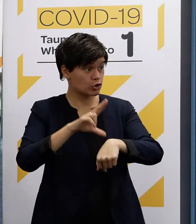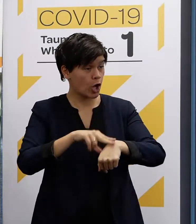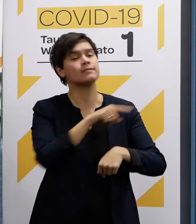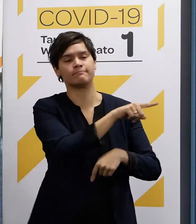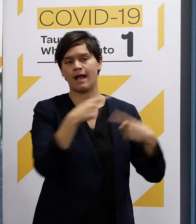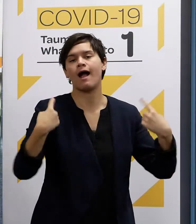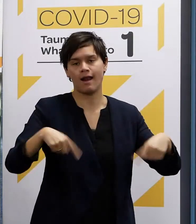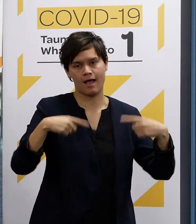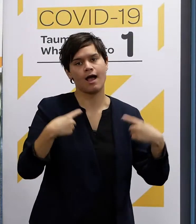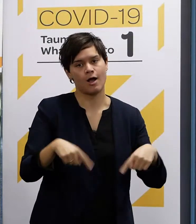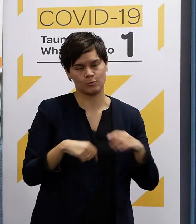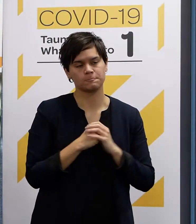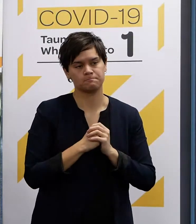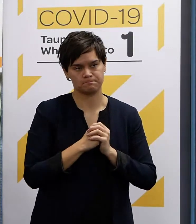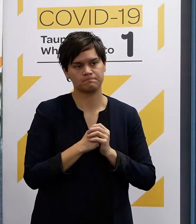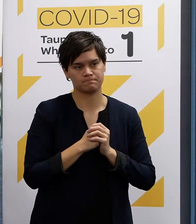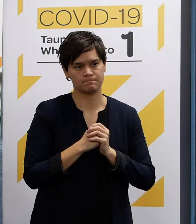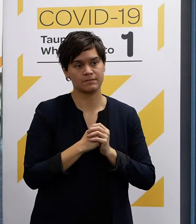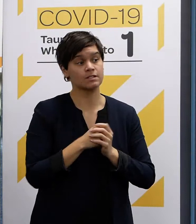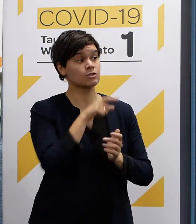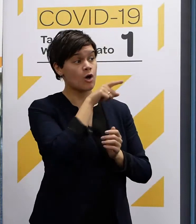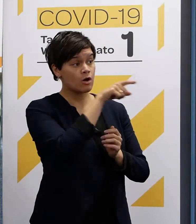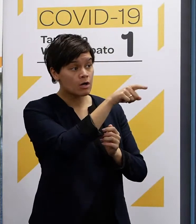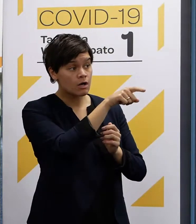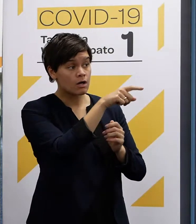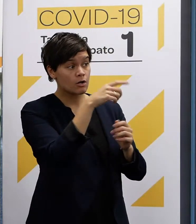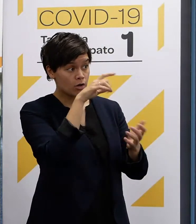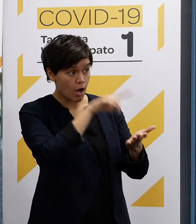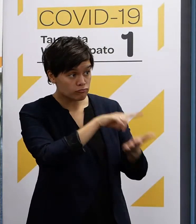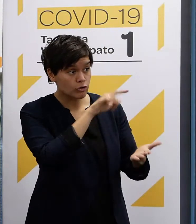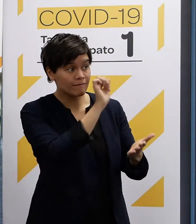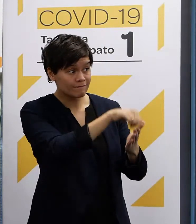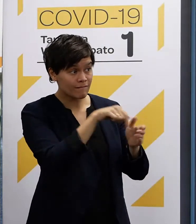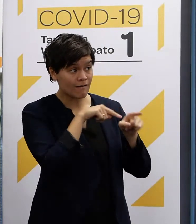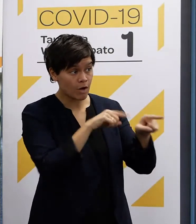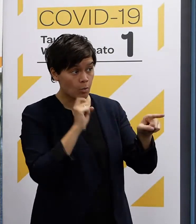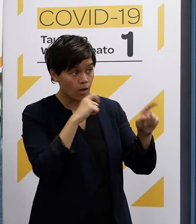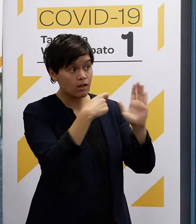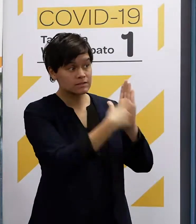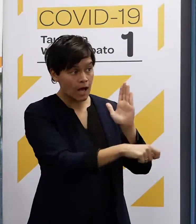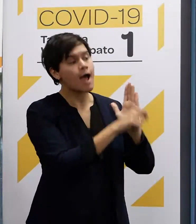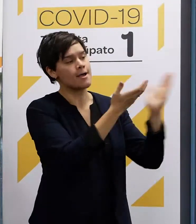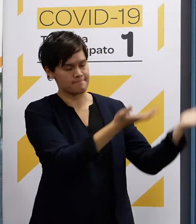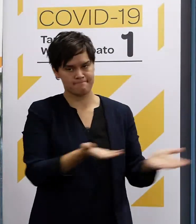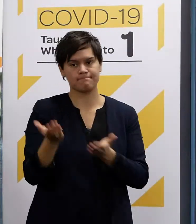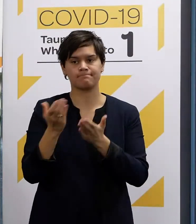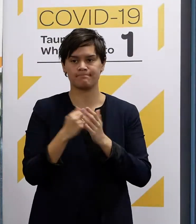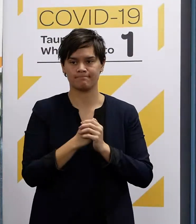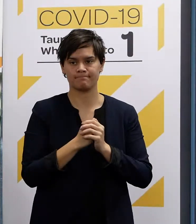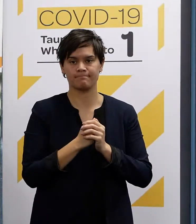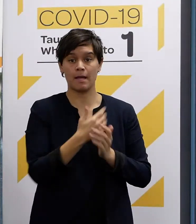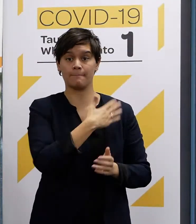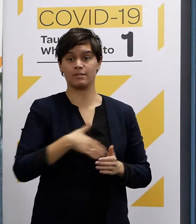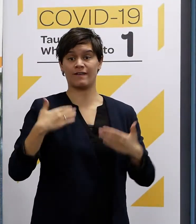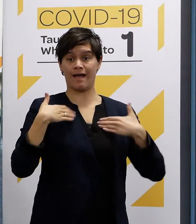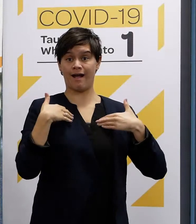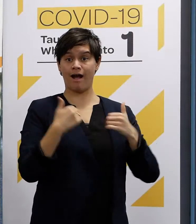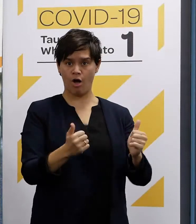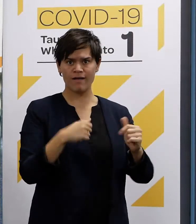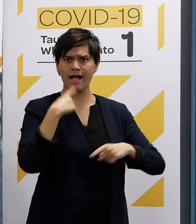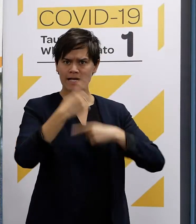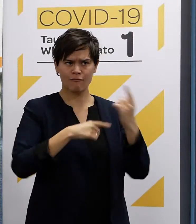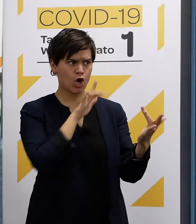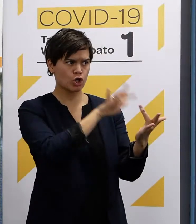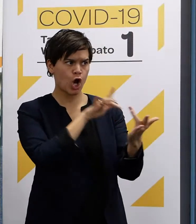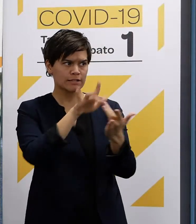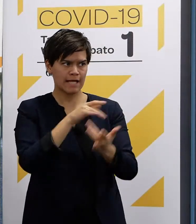or on arrival that they were in approved self-isolation. Ministry has been in communication with all of these people since they have